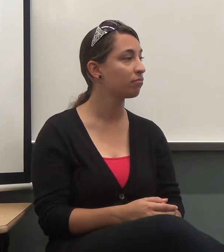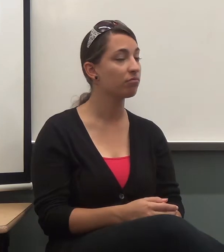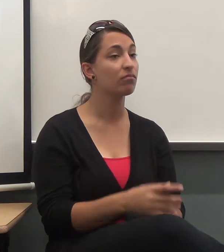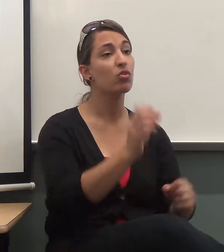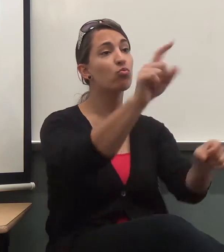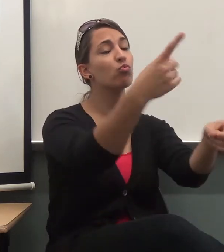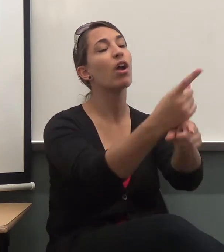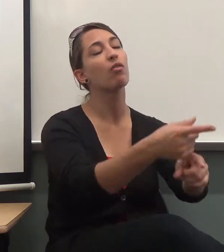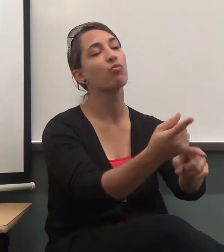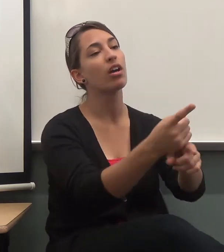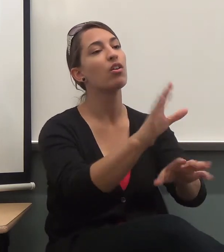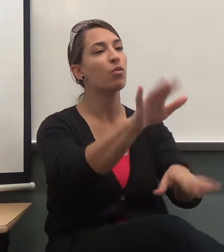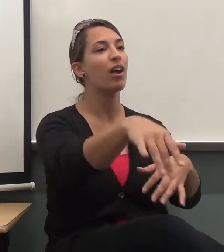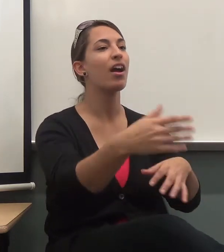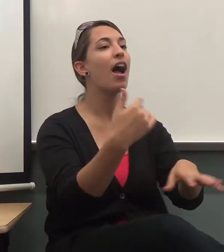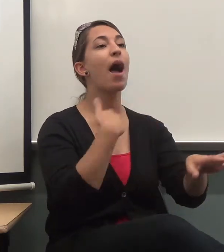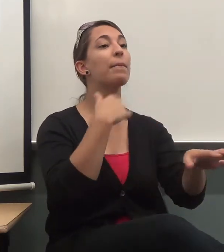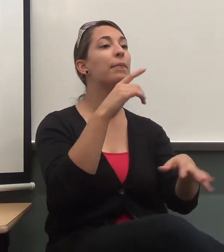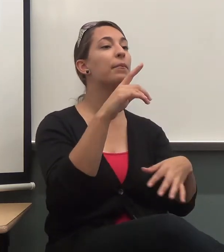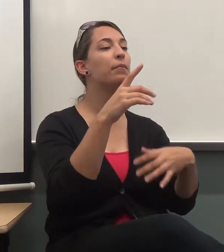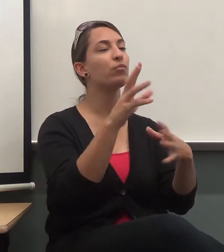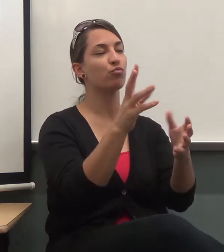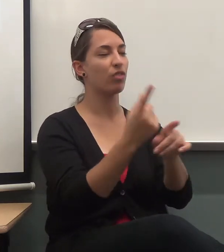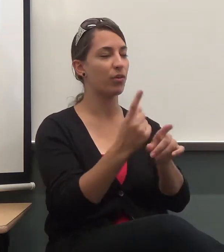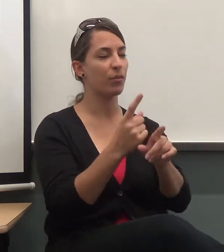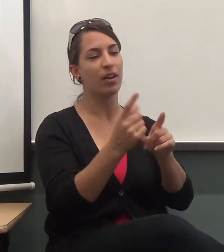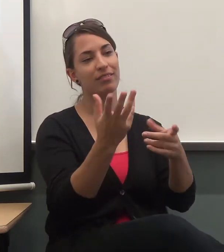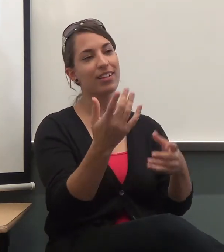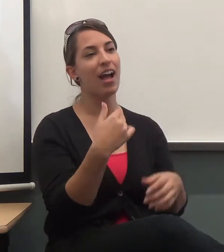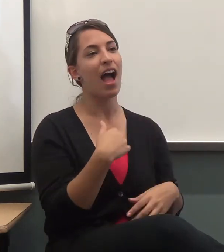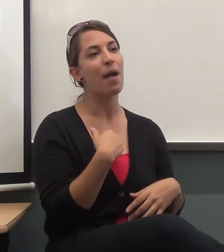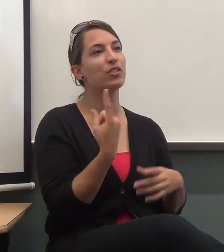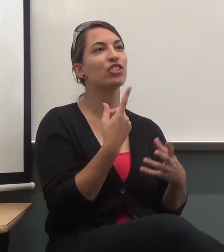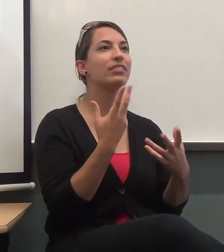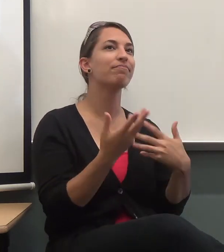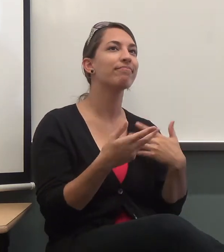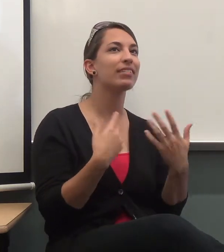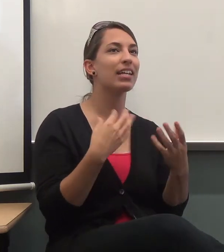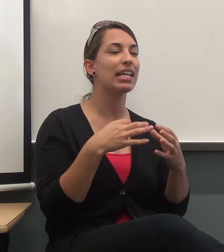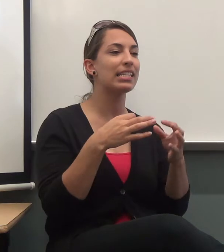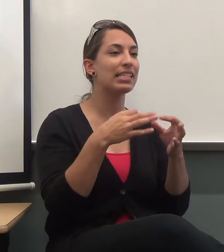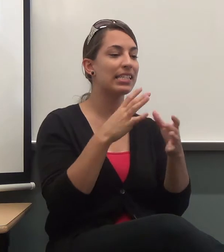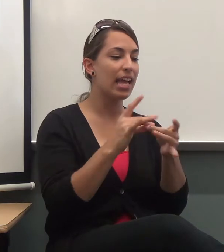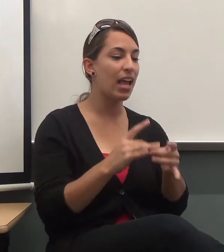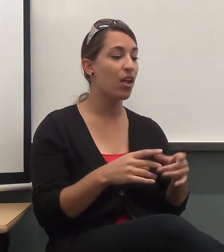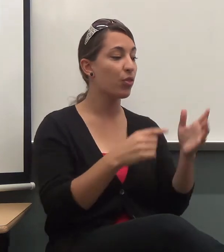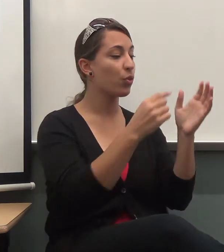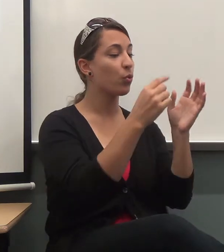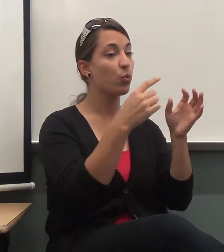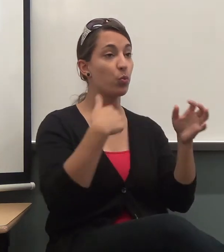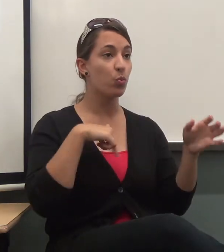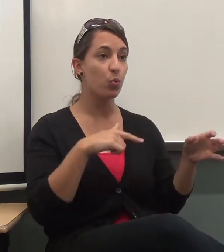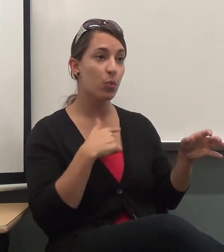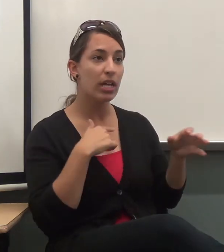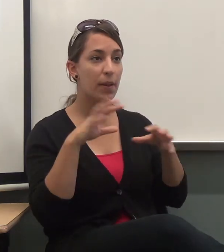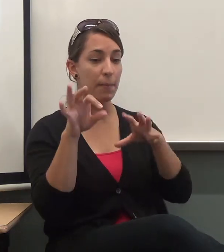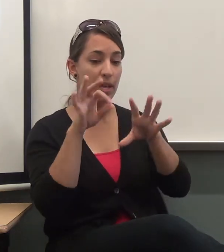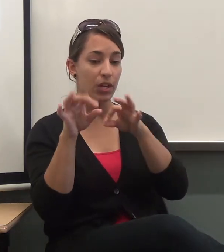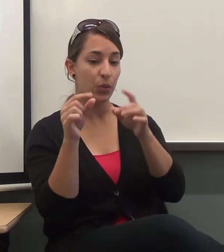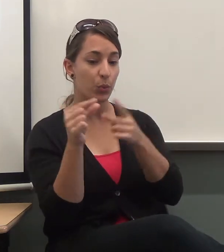Yeah, well, no. I'm not necessarily answering the question. What I'm saying is that the words that we use for the sentence, they